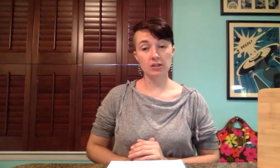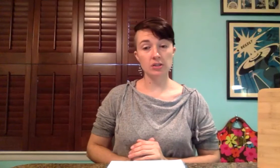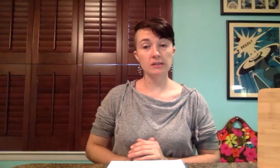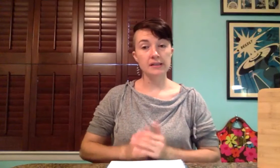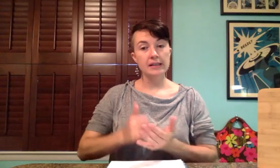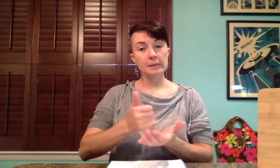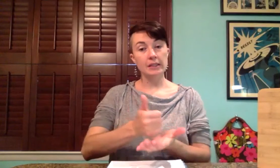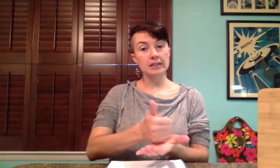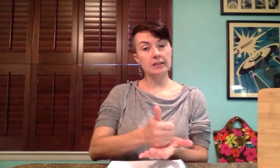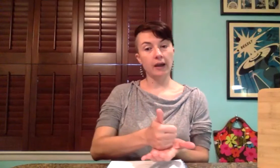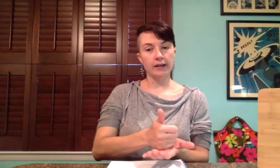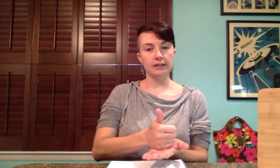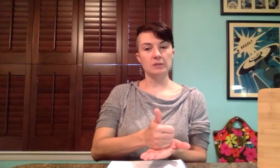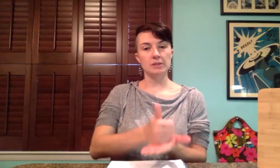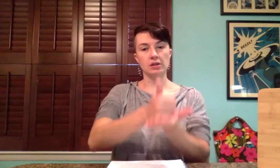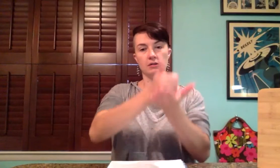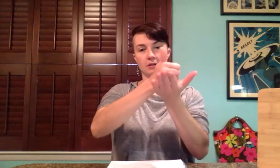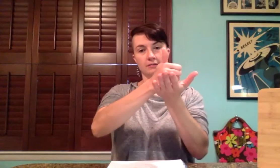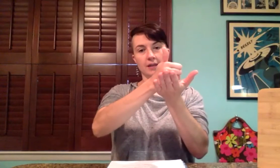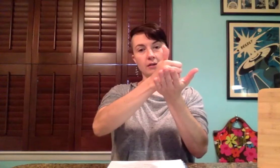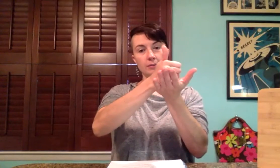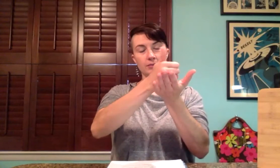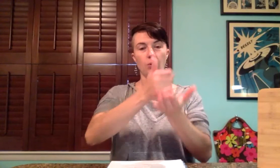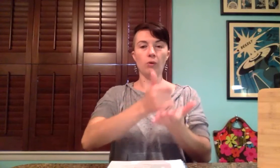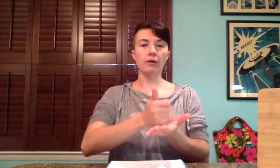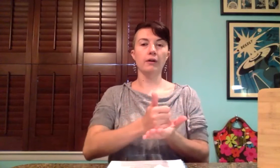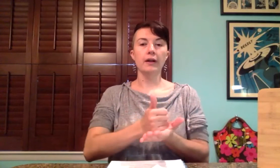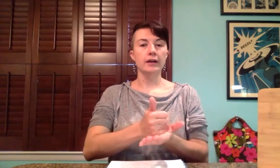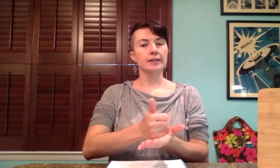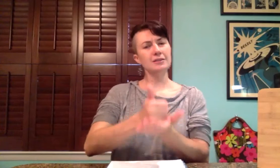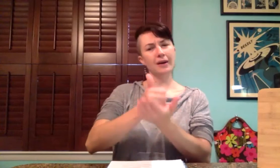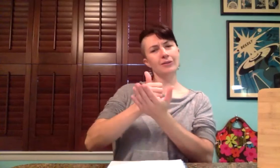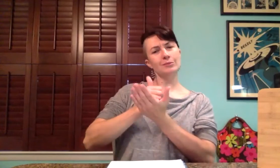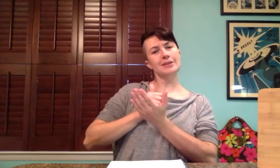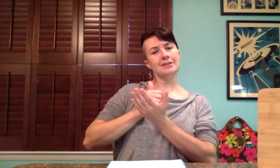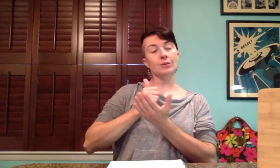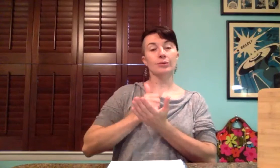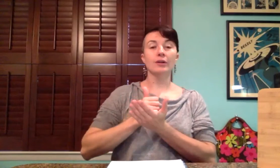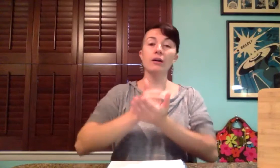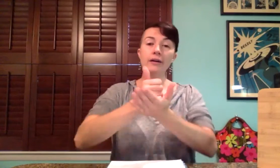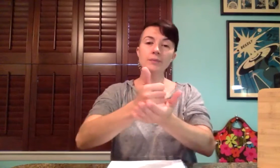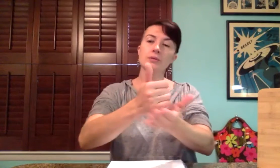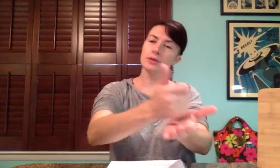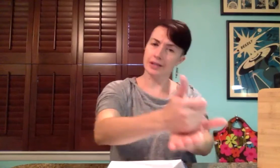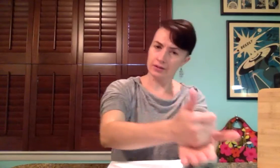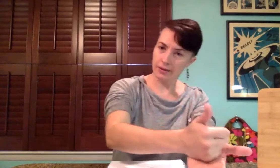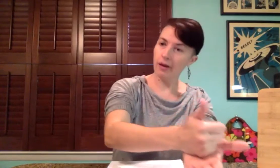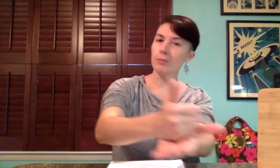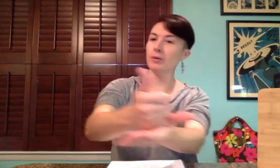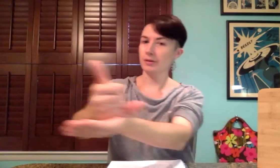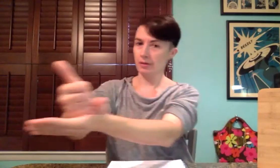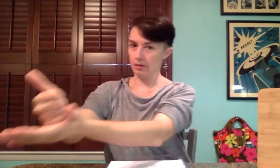directional, meaning it could just be a general help, or can you help me, or I'll help you, or can you help